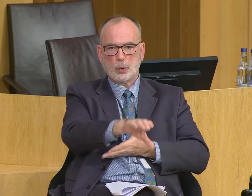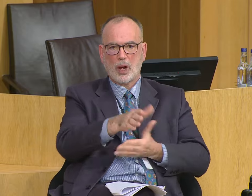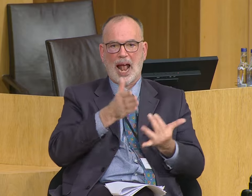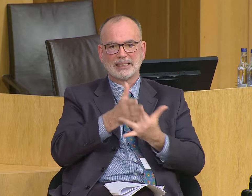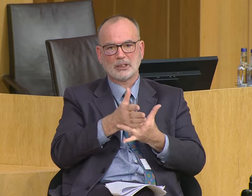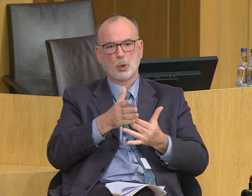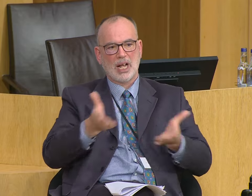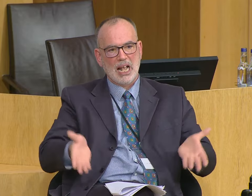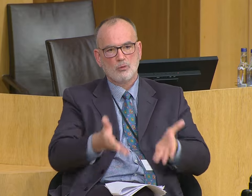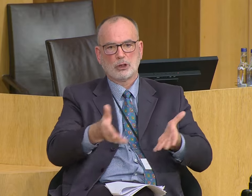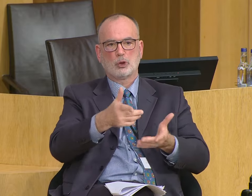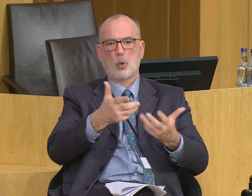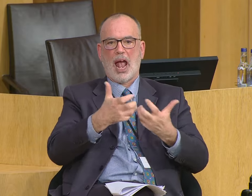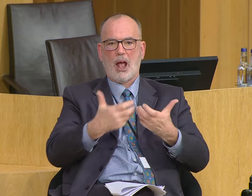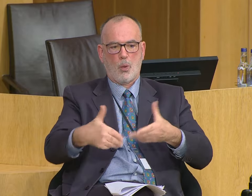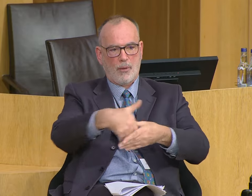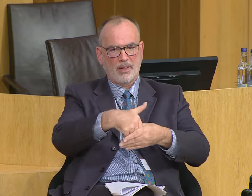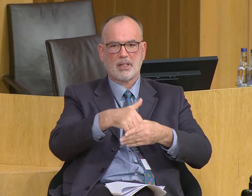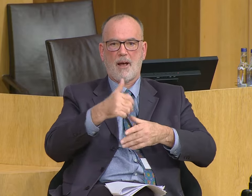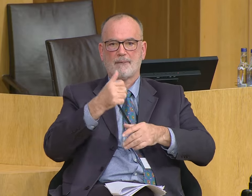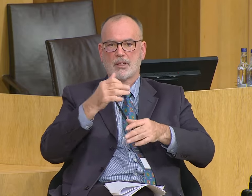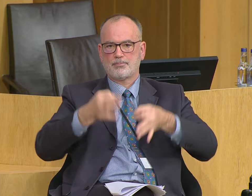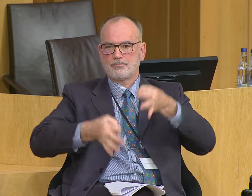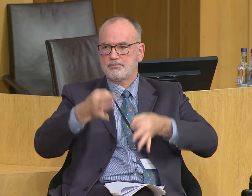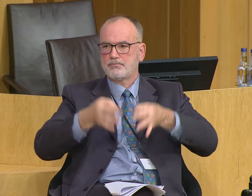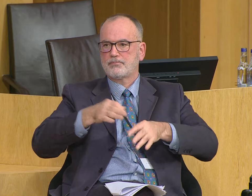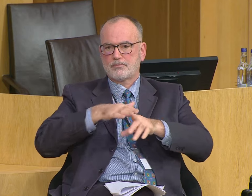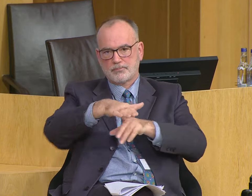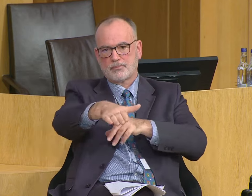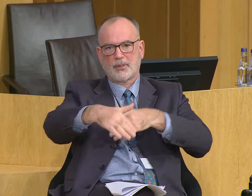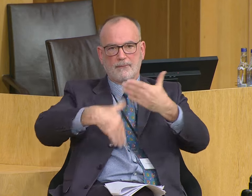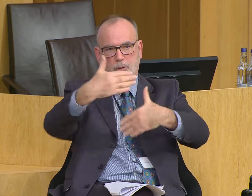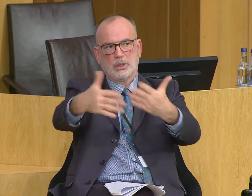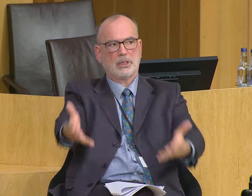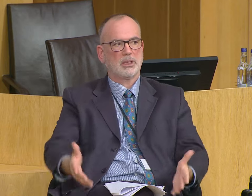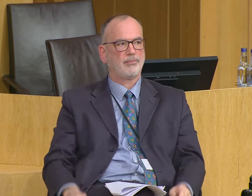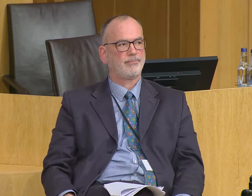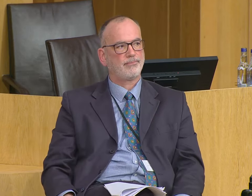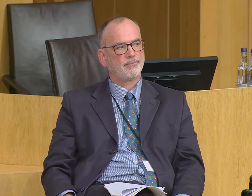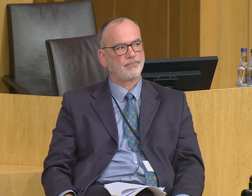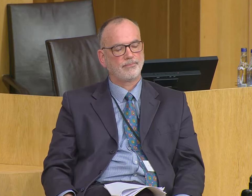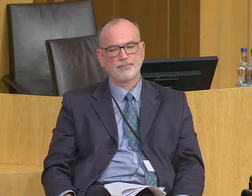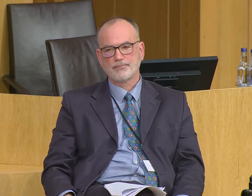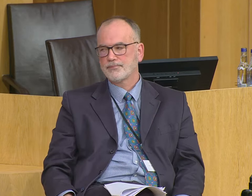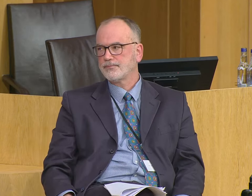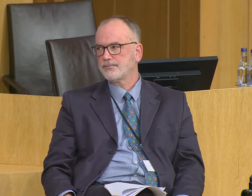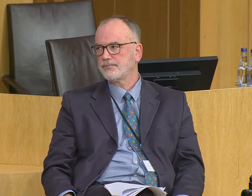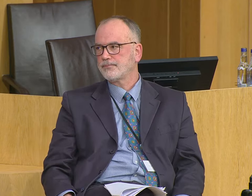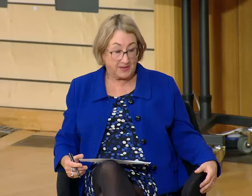supporting that and having that accessibility and how we can have that full involvement within politics and moving forward for the